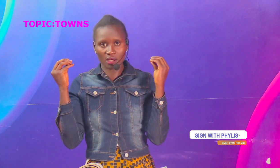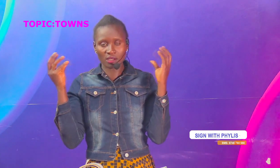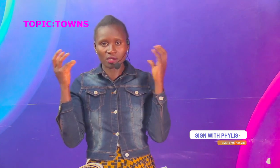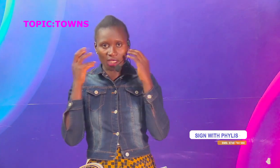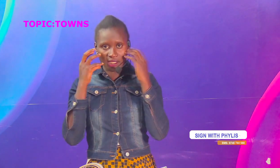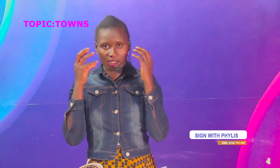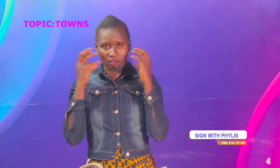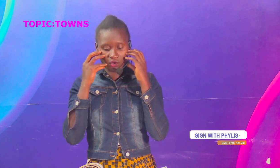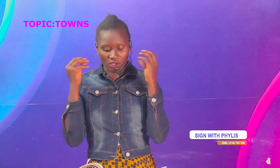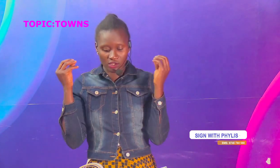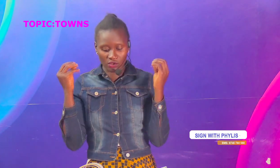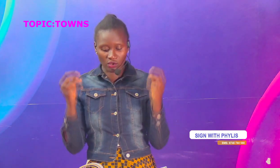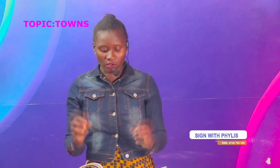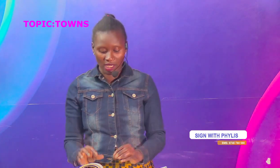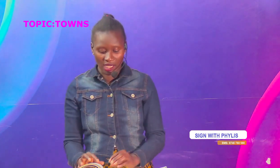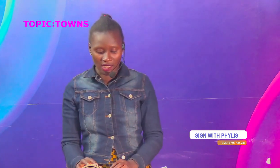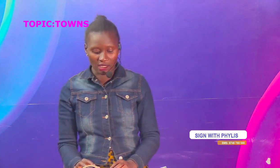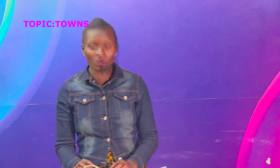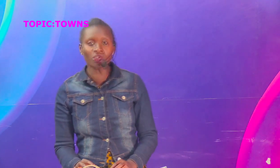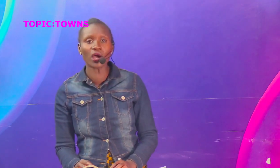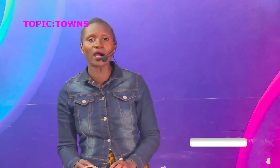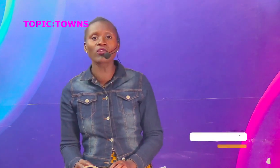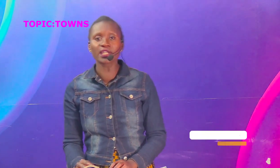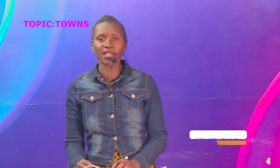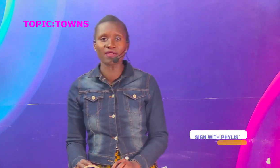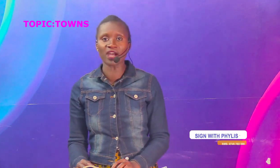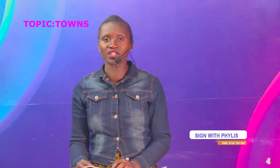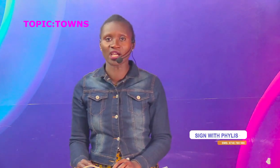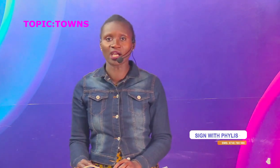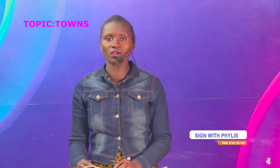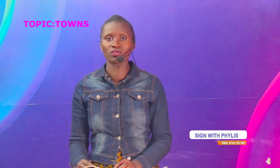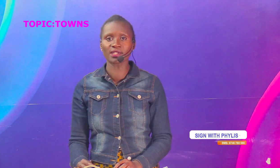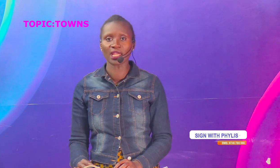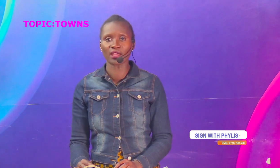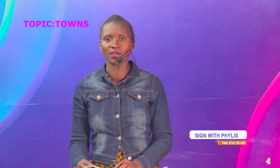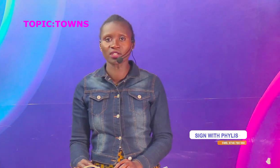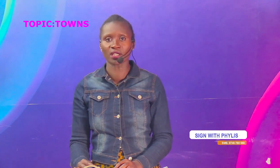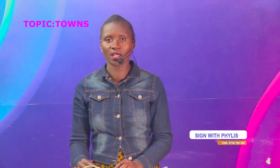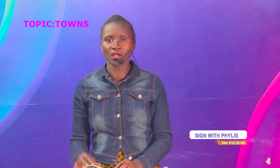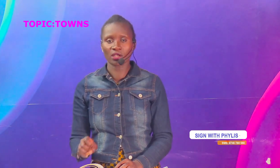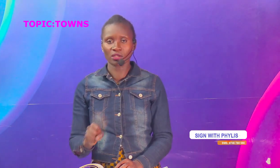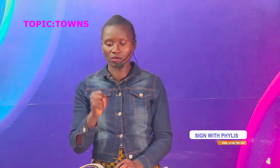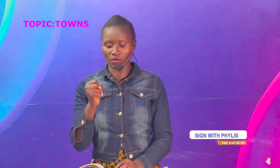like this. So Isiolo. And then also have Naivasha. How do you sign Naivasha? So using